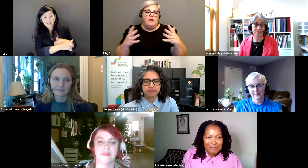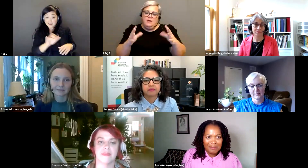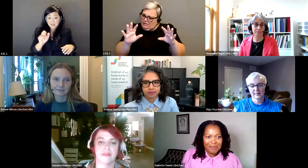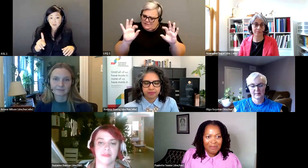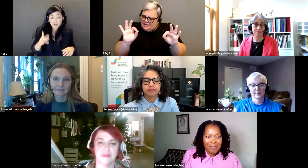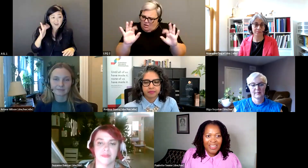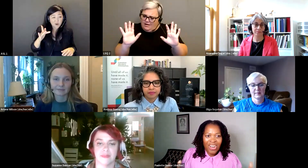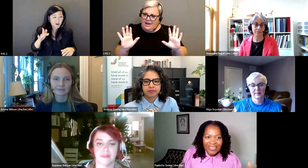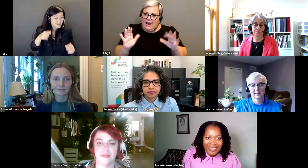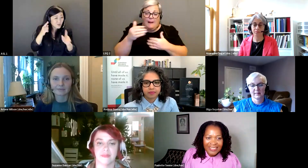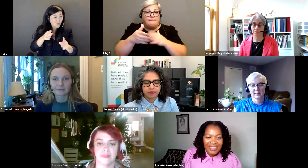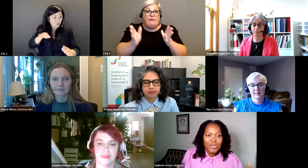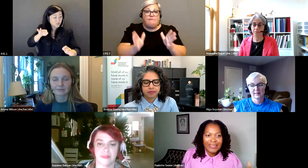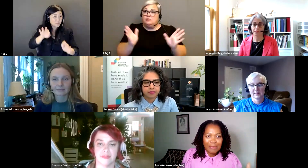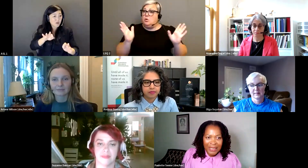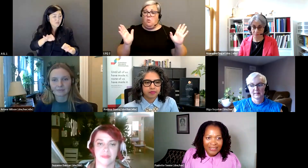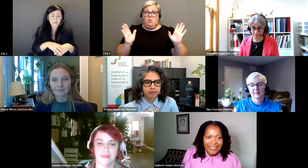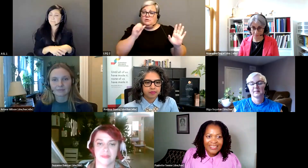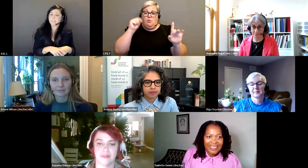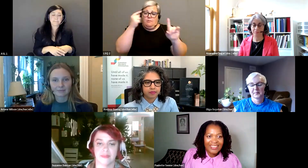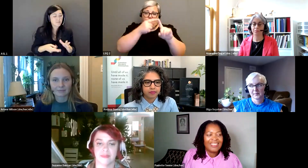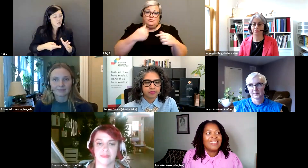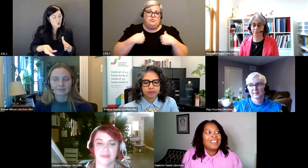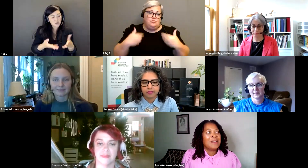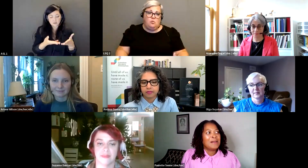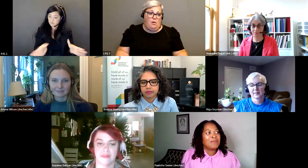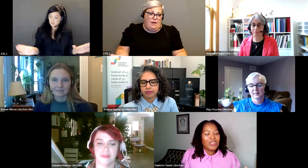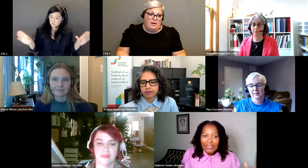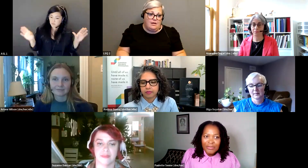goal. Honesty, transparency,